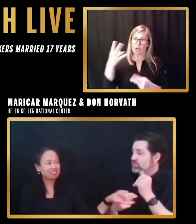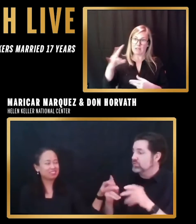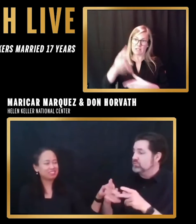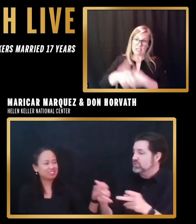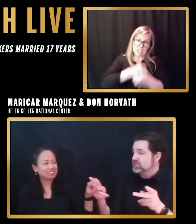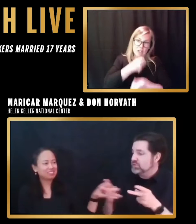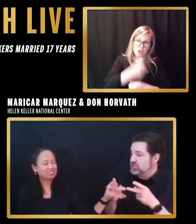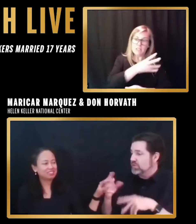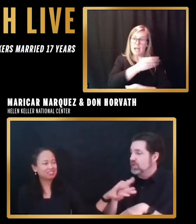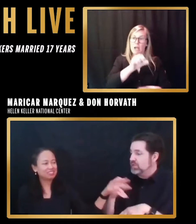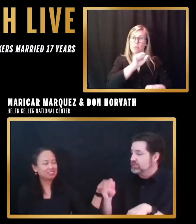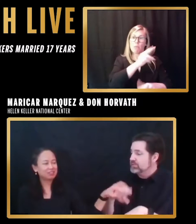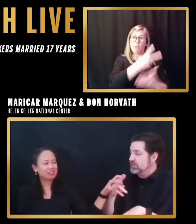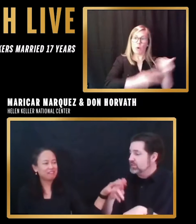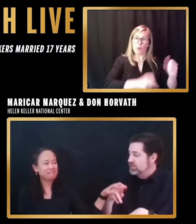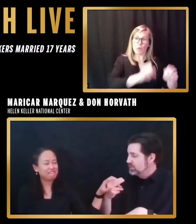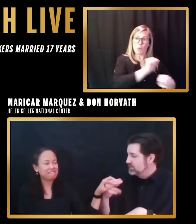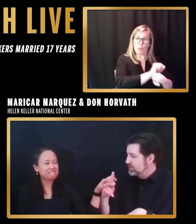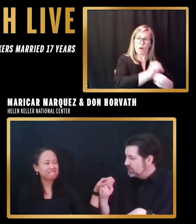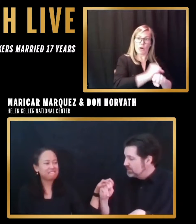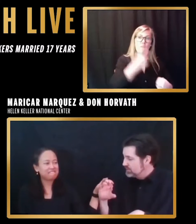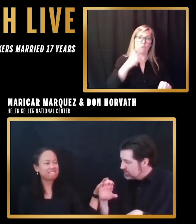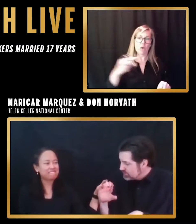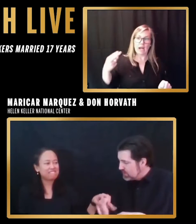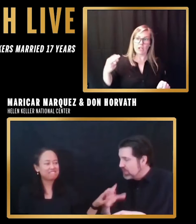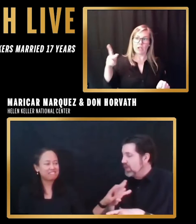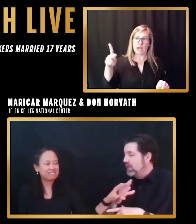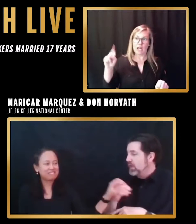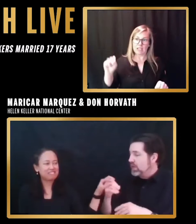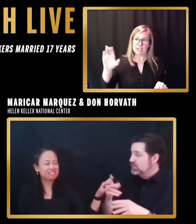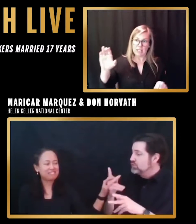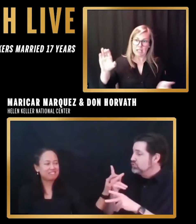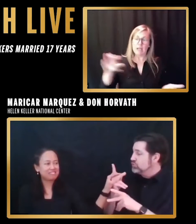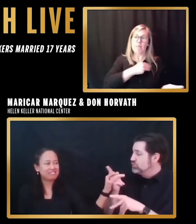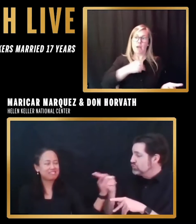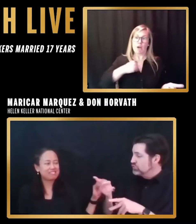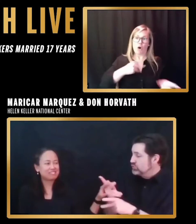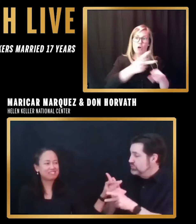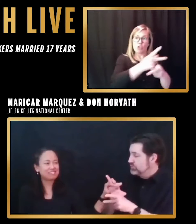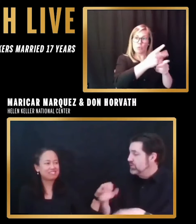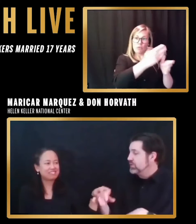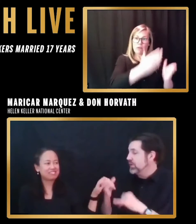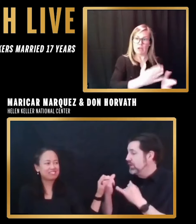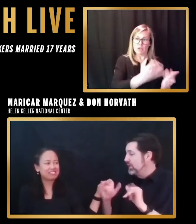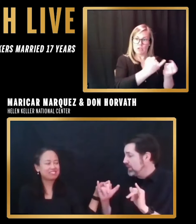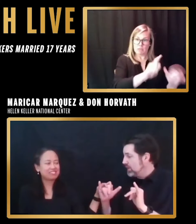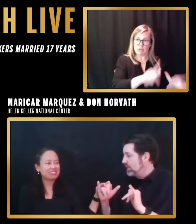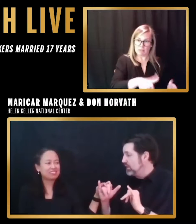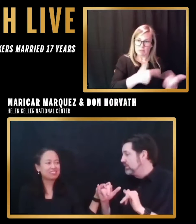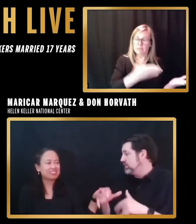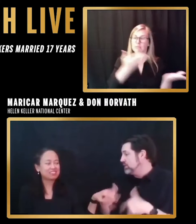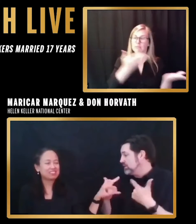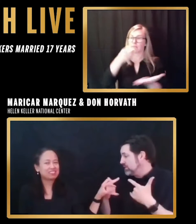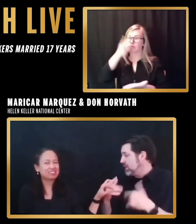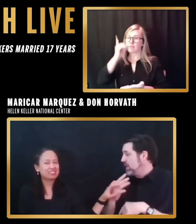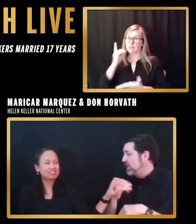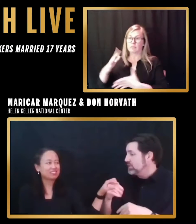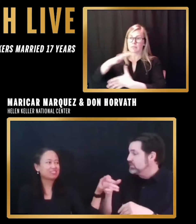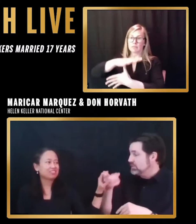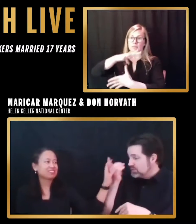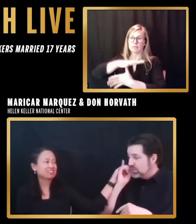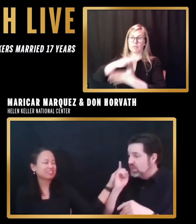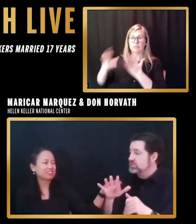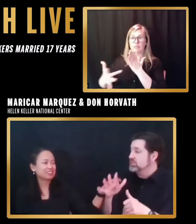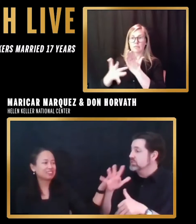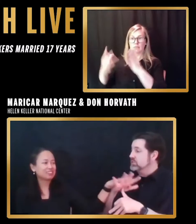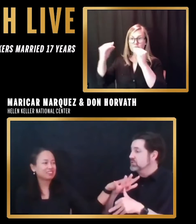National Center, Maricar being a supervisor in independent living, Don being a senior technology